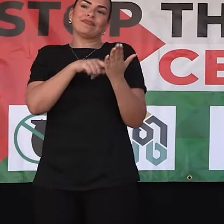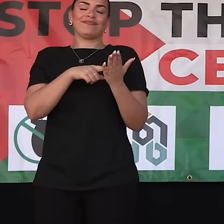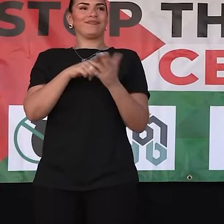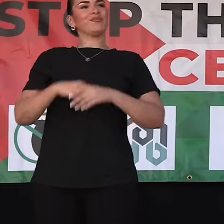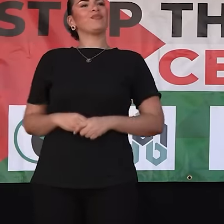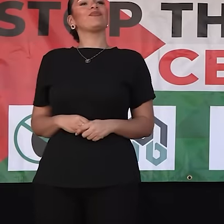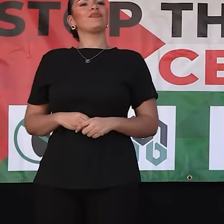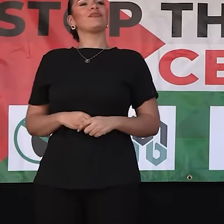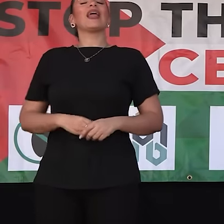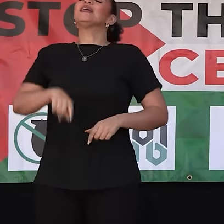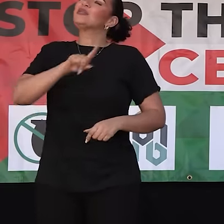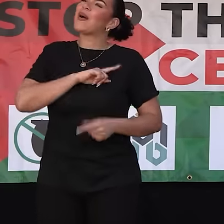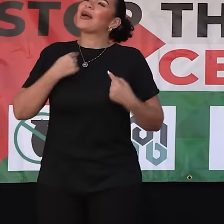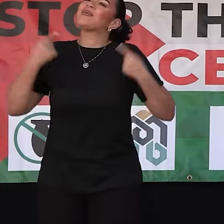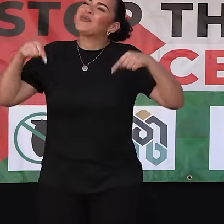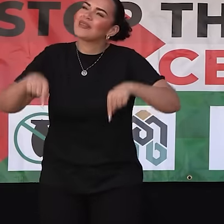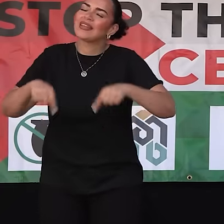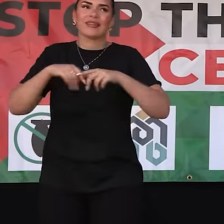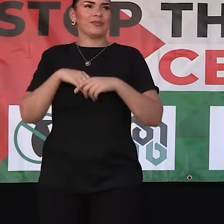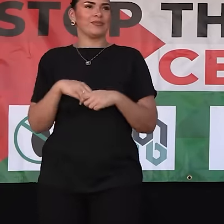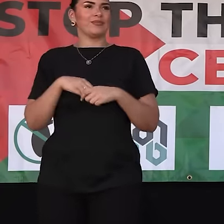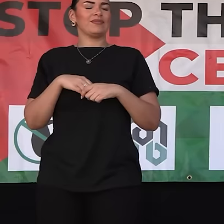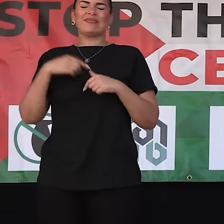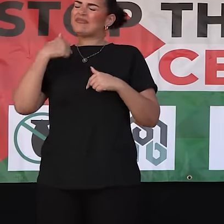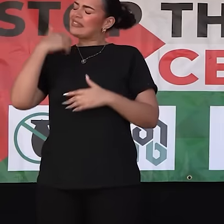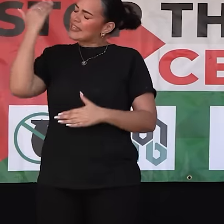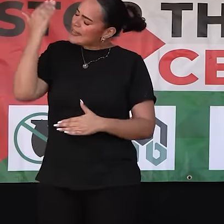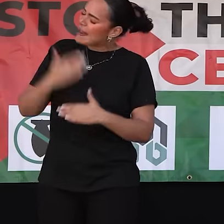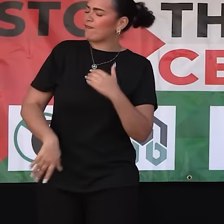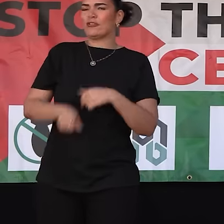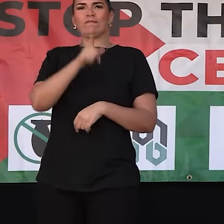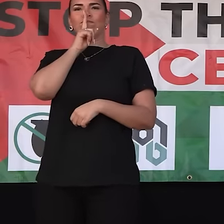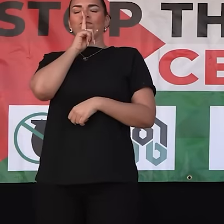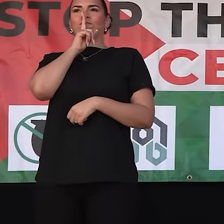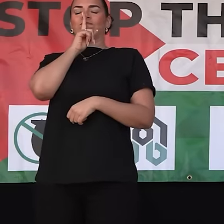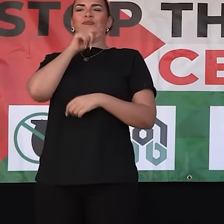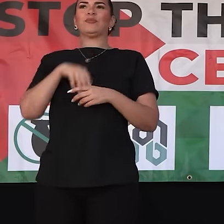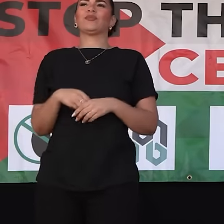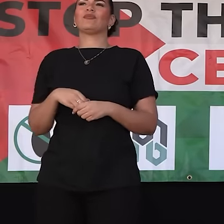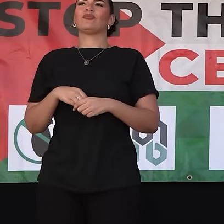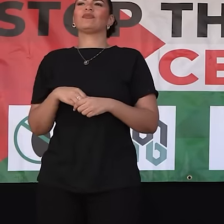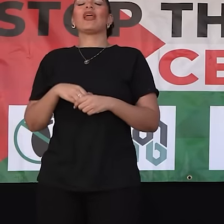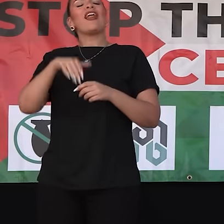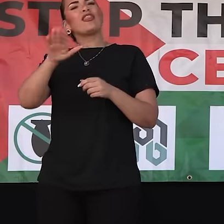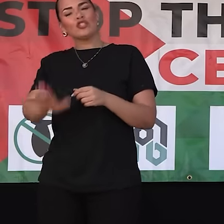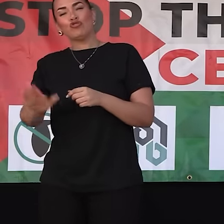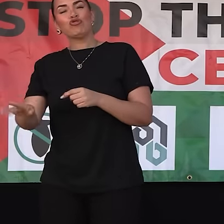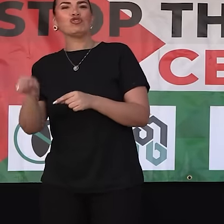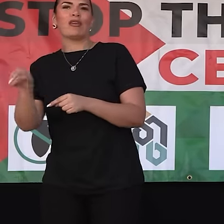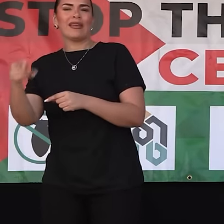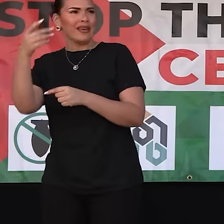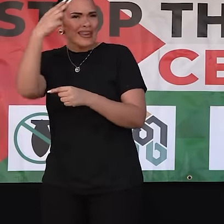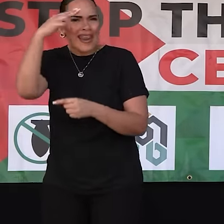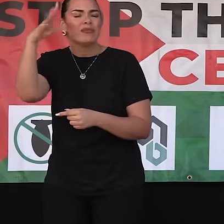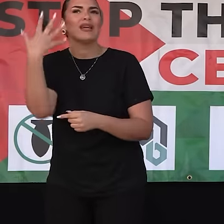here every March. That is why I will never be silenced. These children have names, they